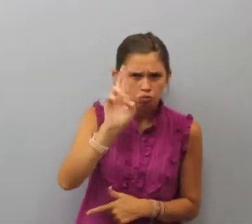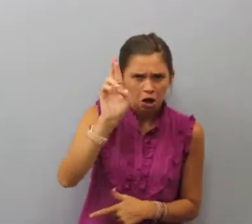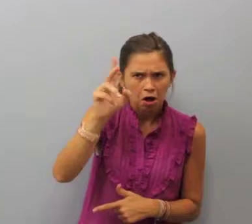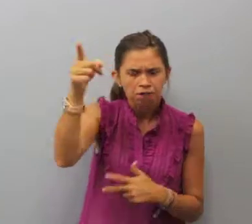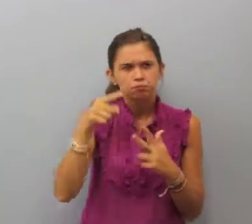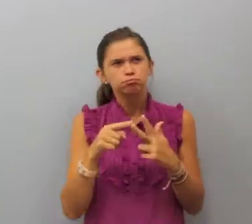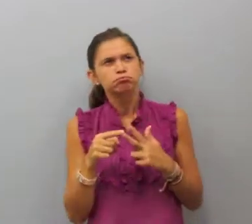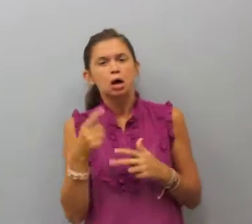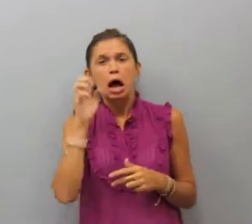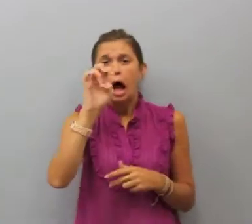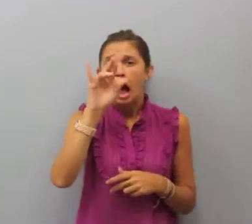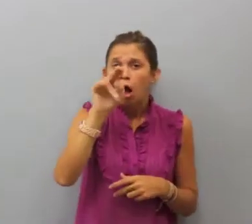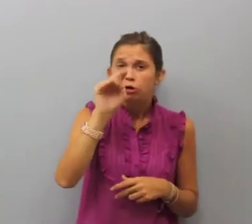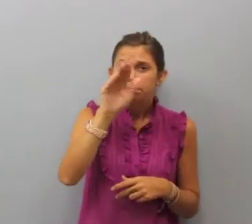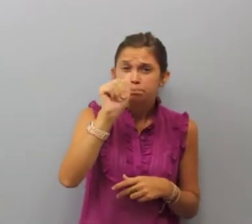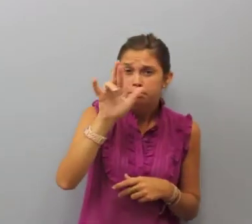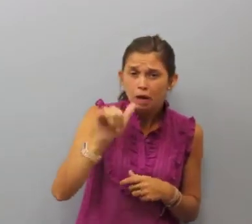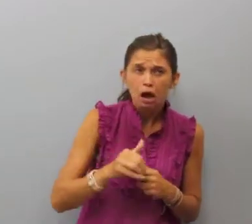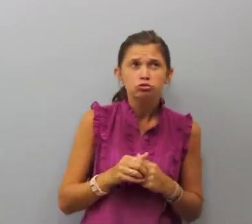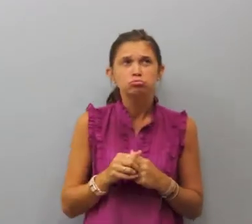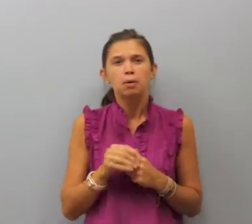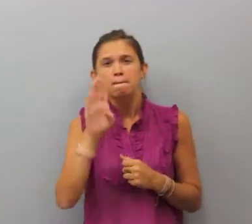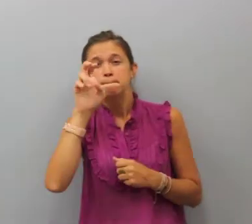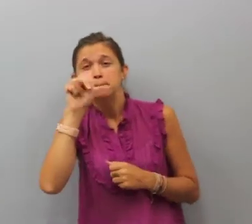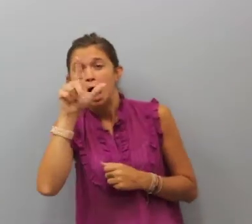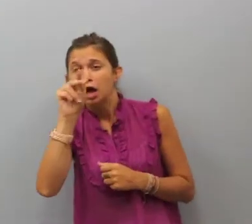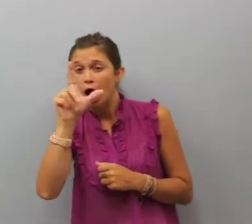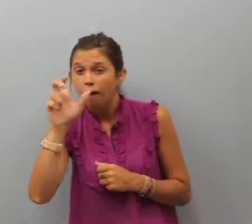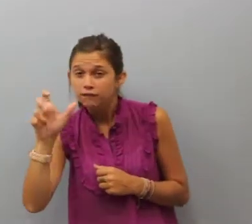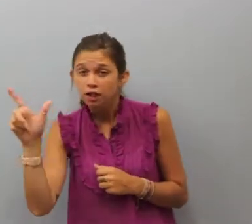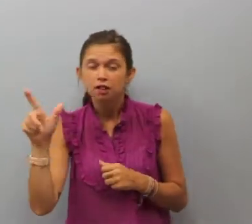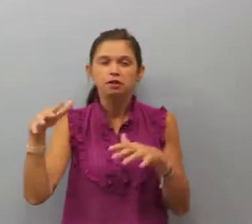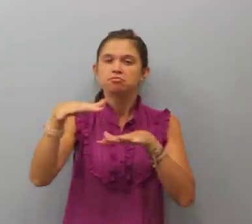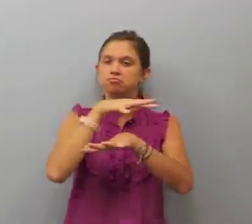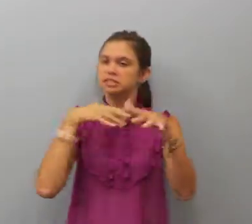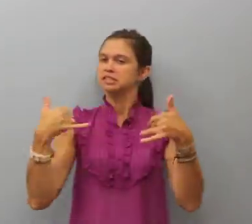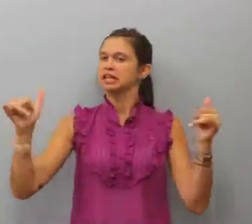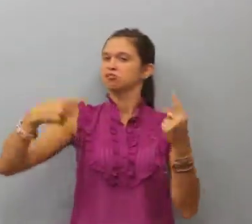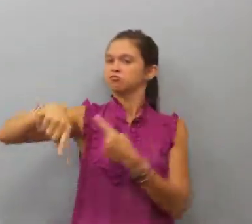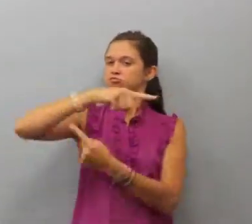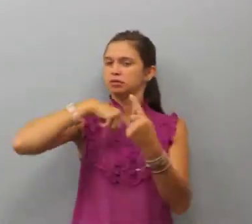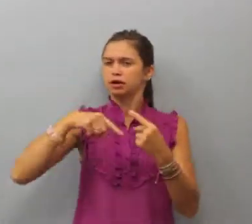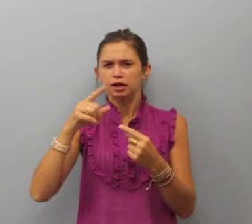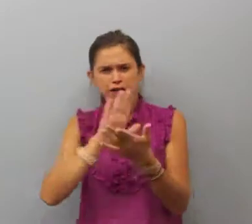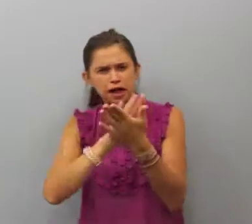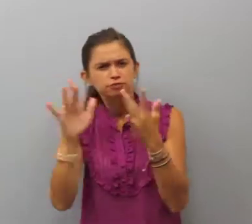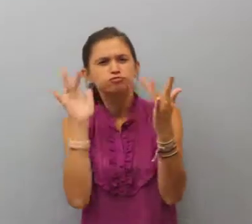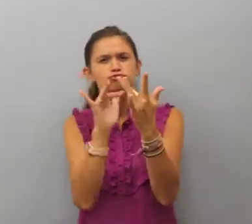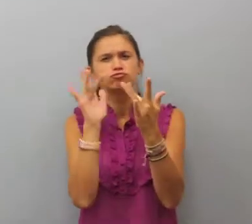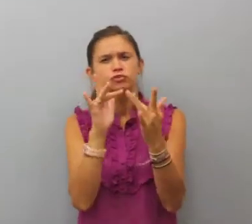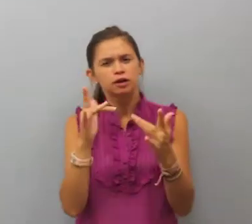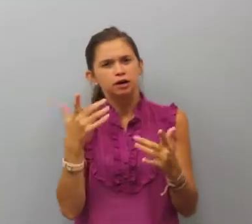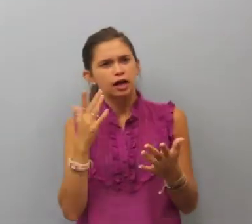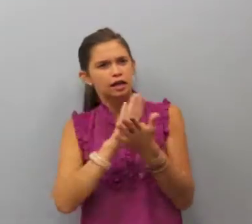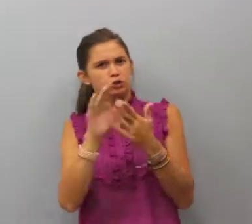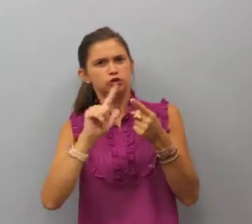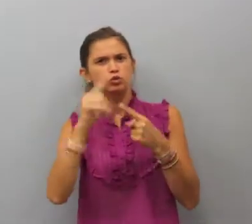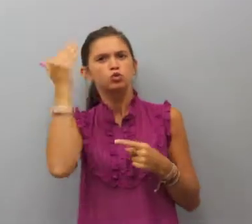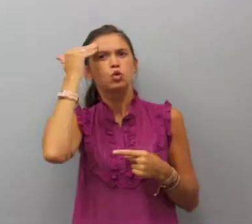Natalia, Hans, who he attended school with on the Randolph campus, Aaron Berry, Ben Lovell. He's